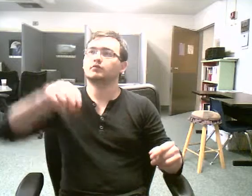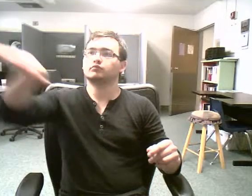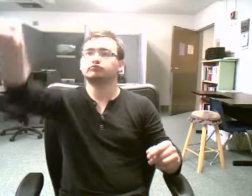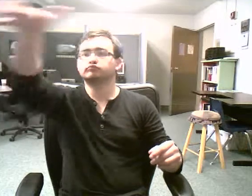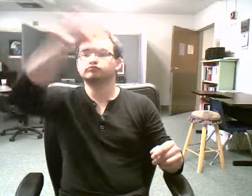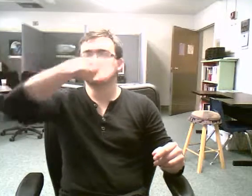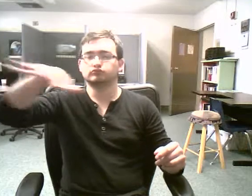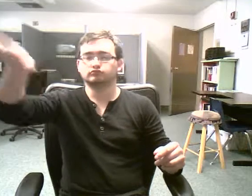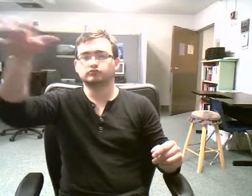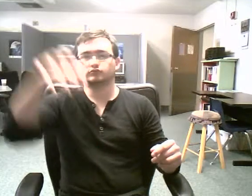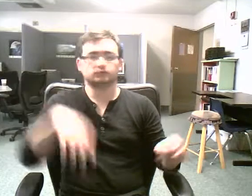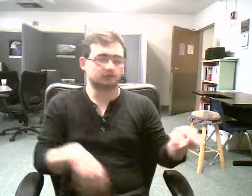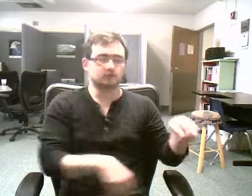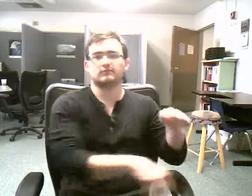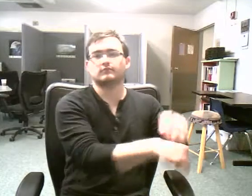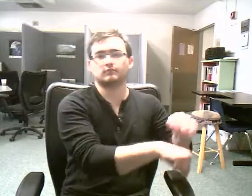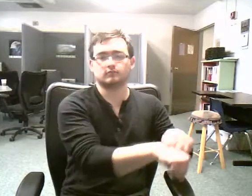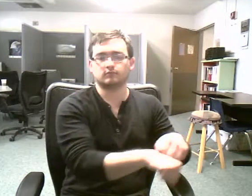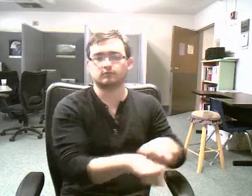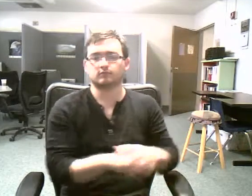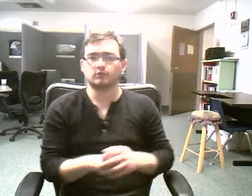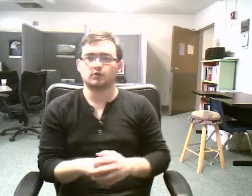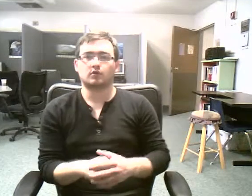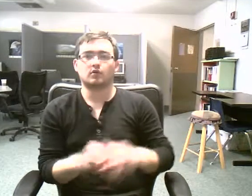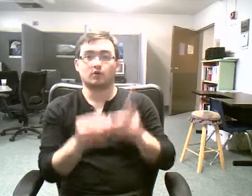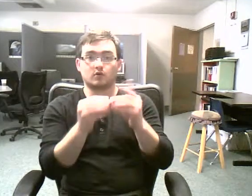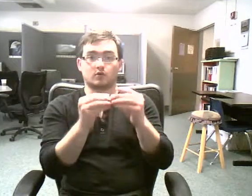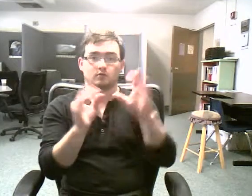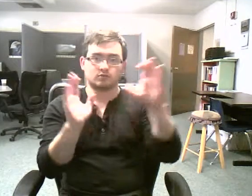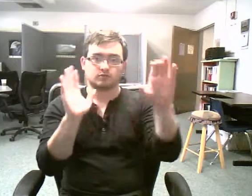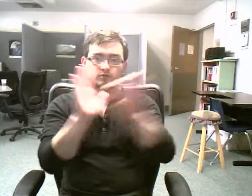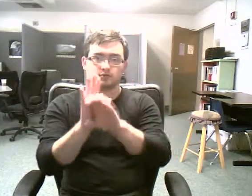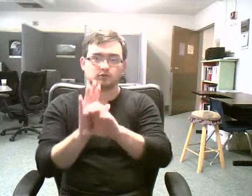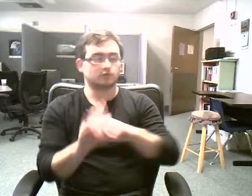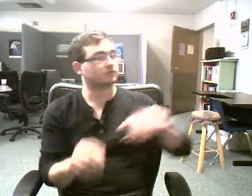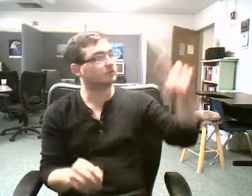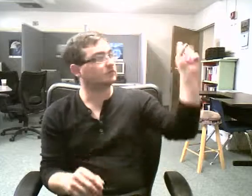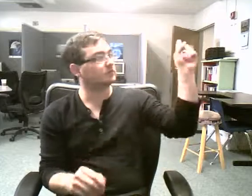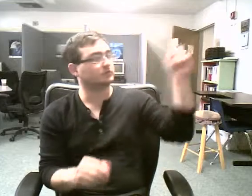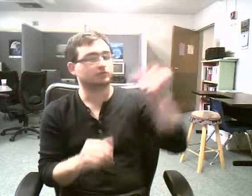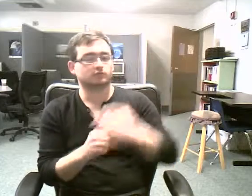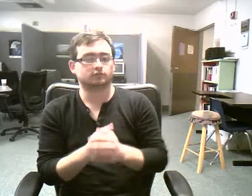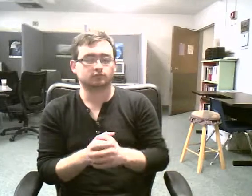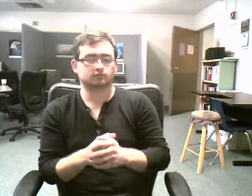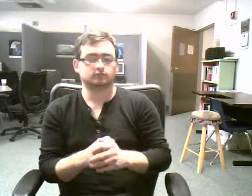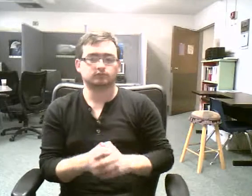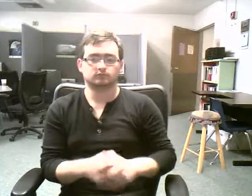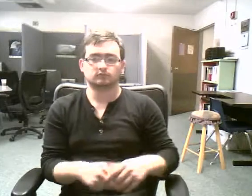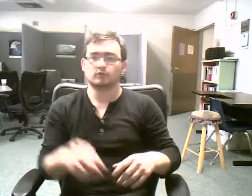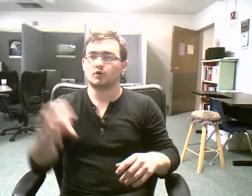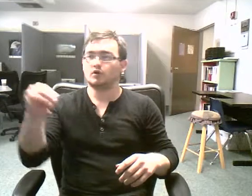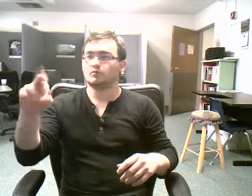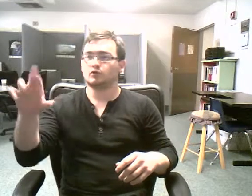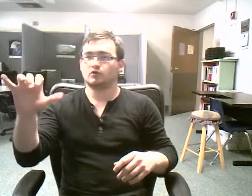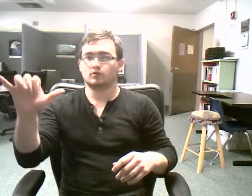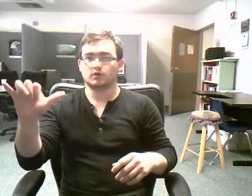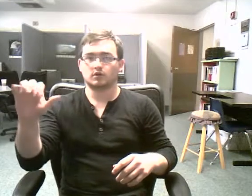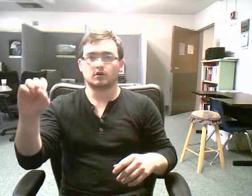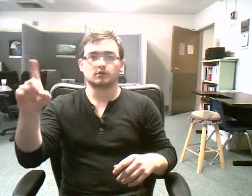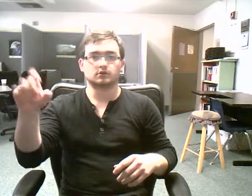Another view of a decomposition reaction. Here again is mercury oxide. It is a crystalline solid with a regular arrangement of atoms. When it